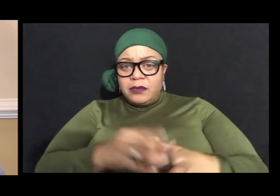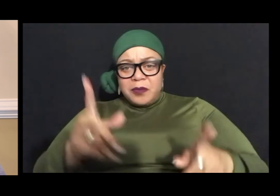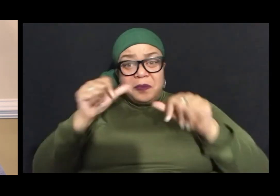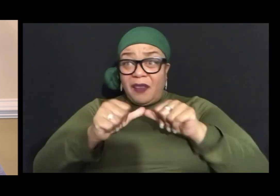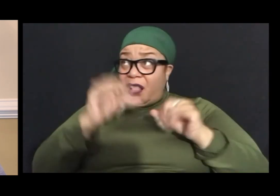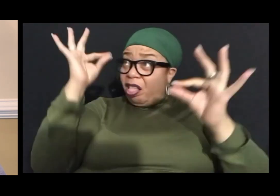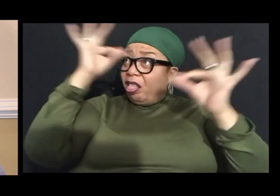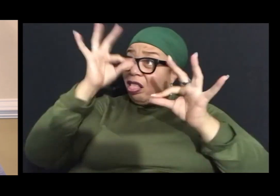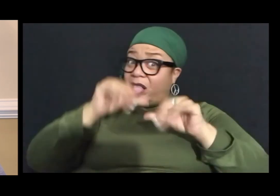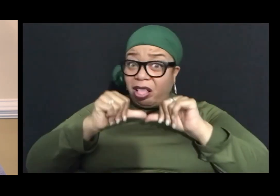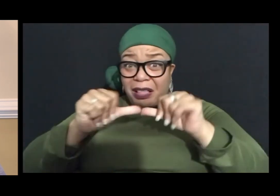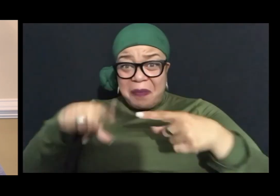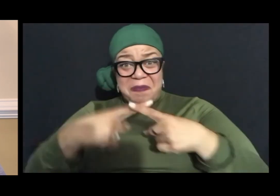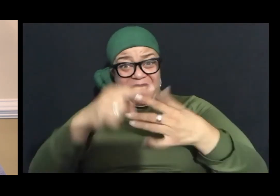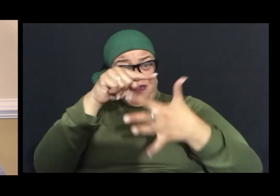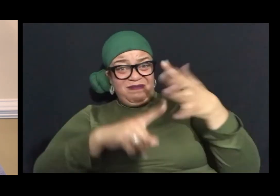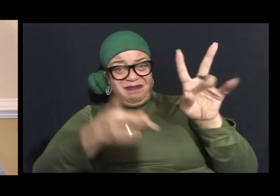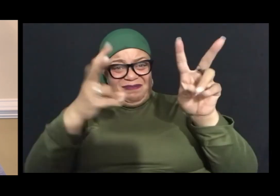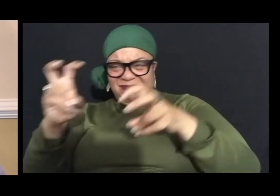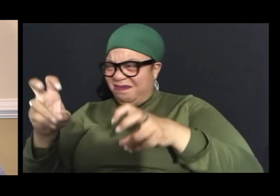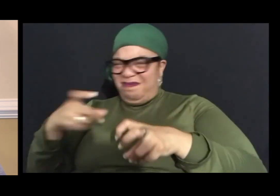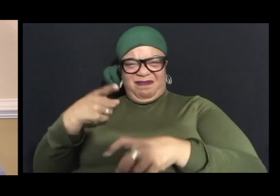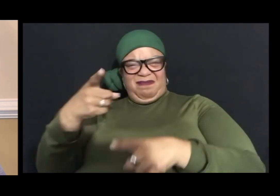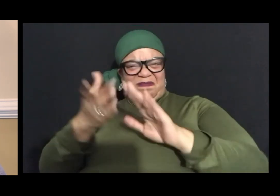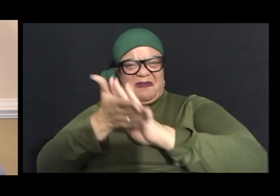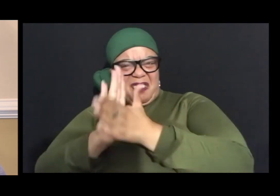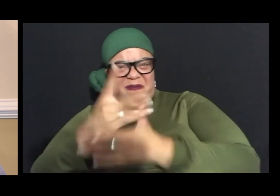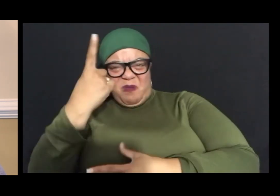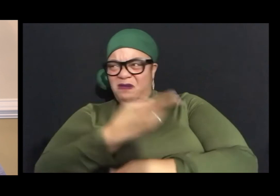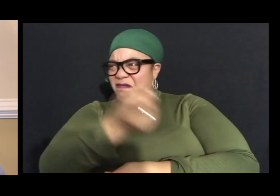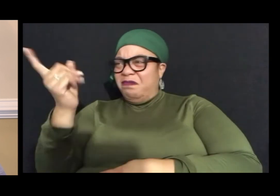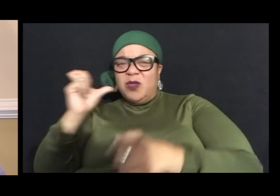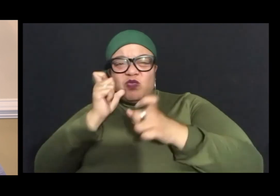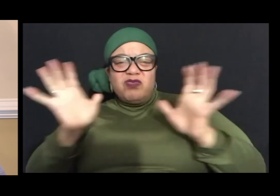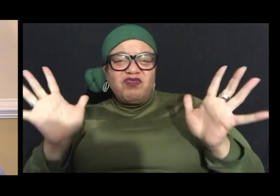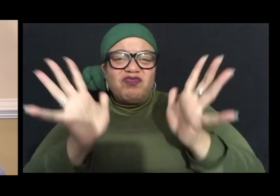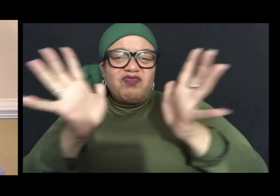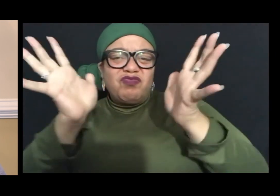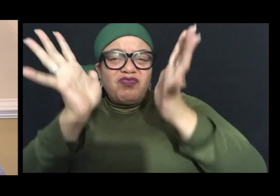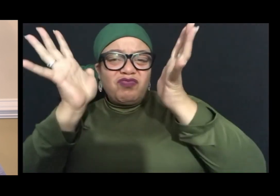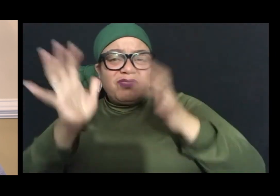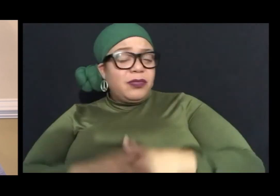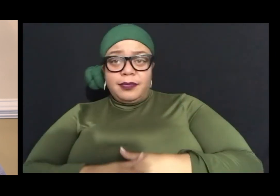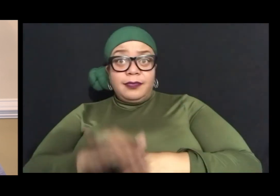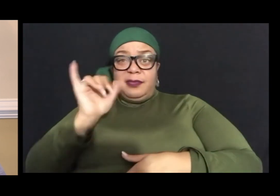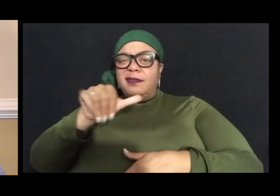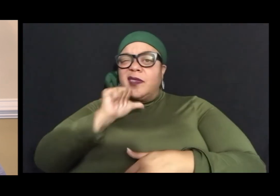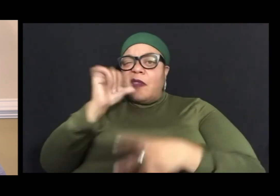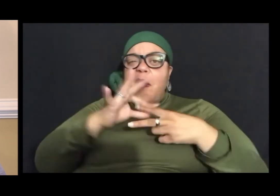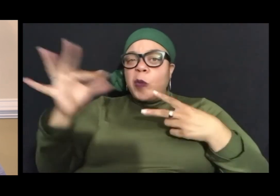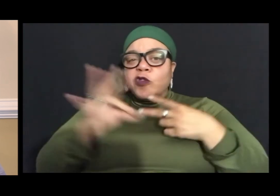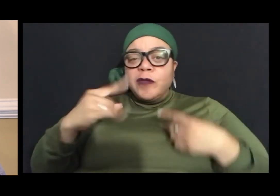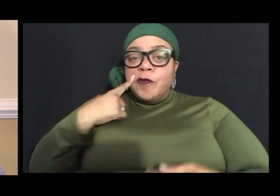declining to change policies that produce disparities is not an option for someone who wants to be anti-racist. It